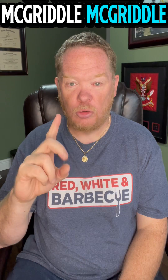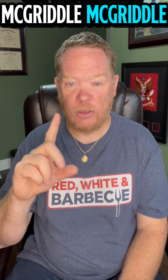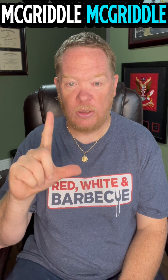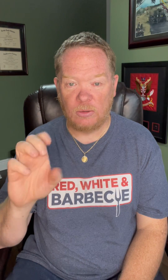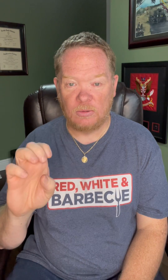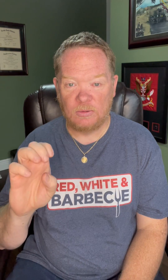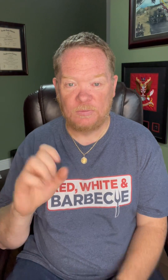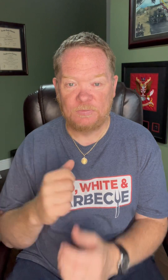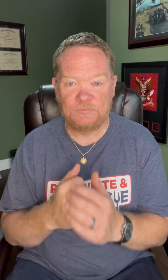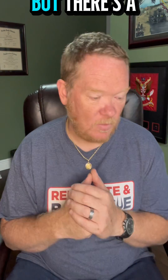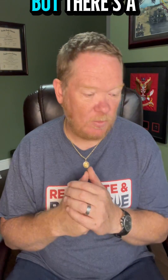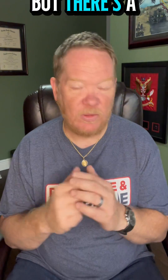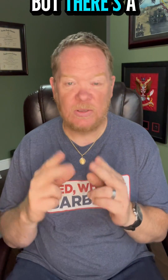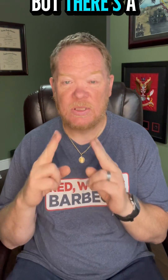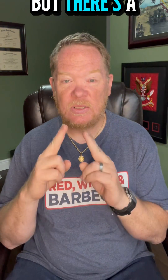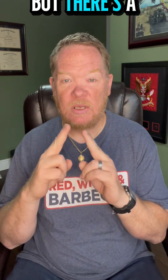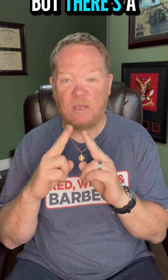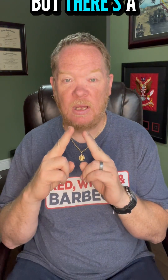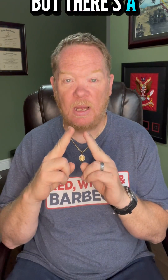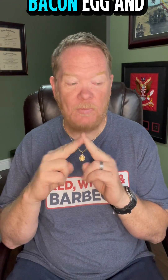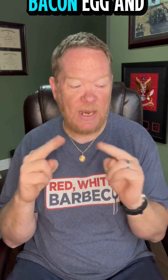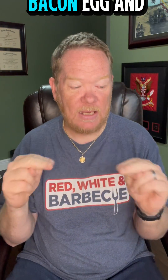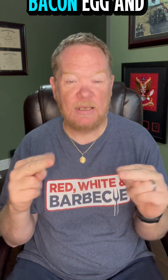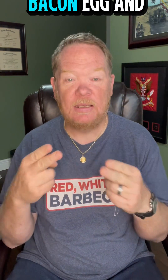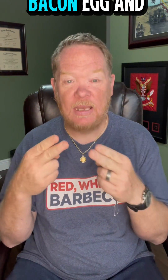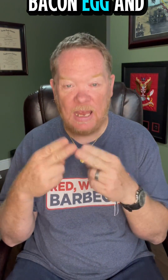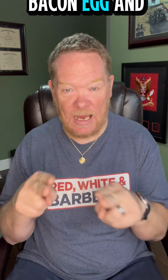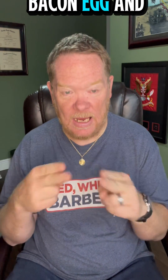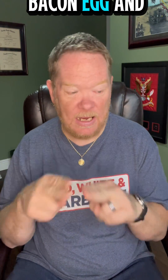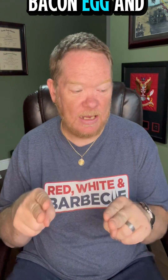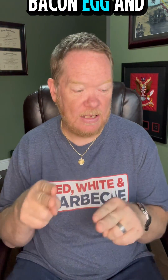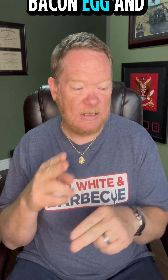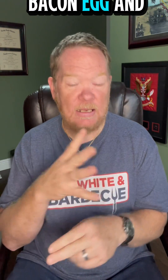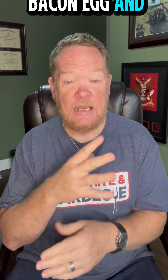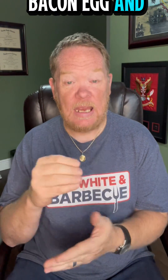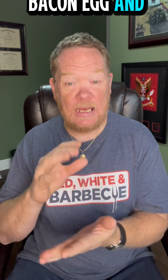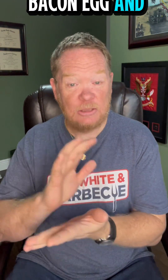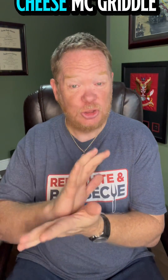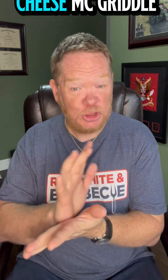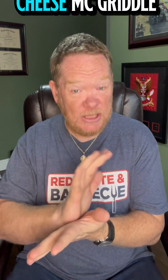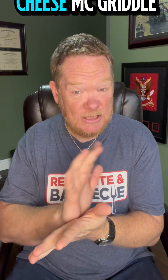McGriddle. But there's a bacon, egg, and cheese